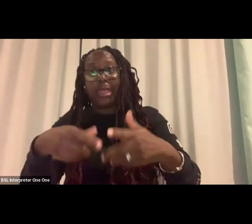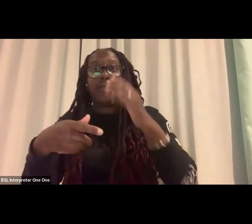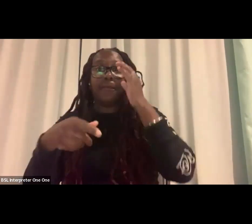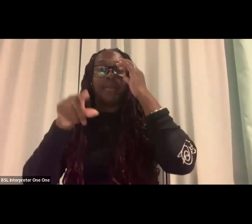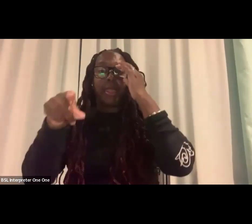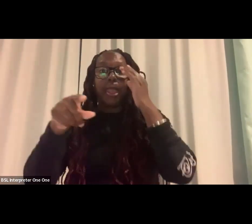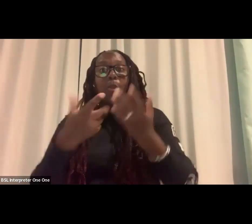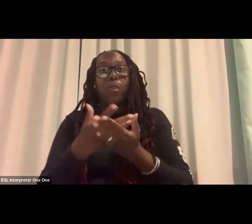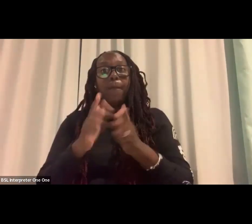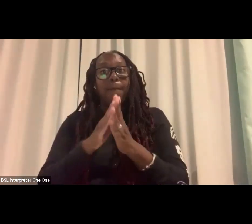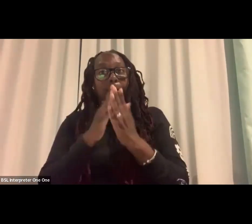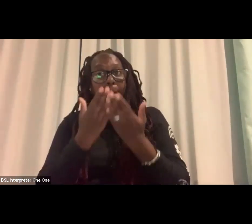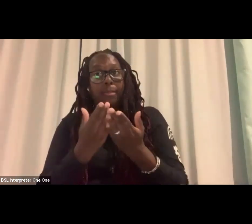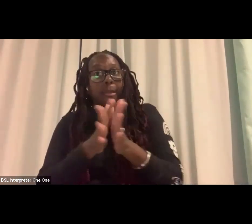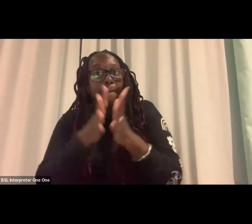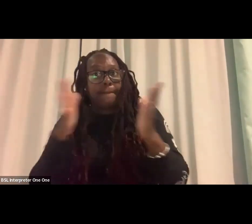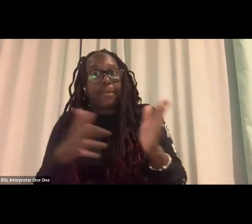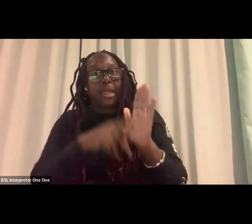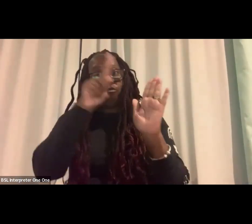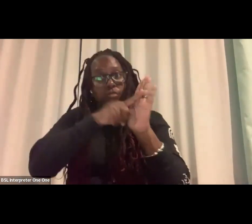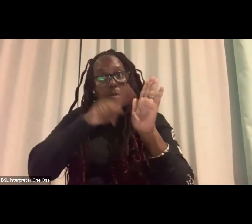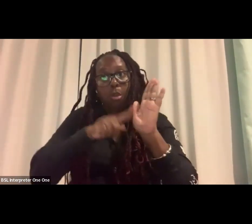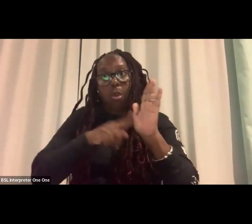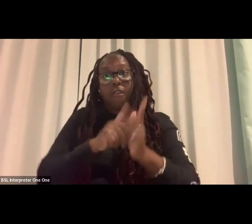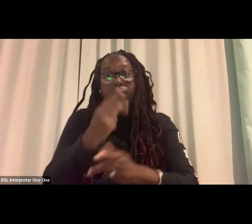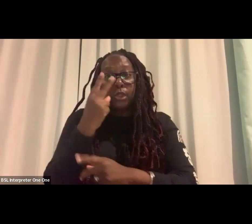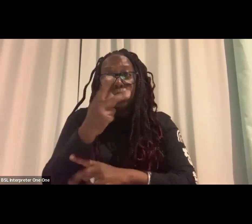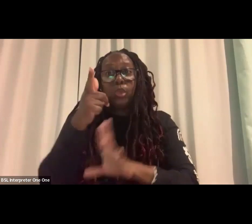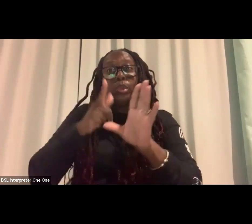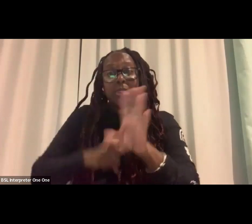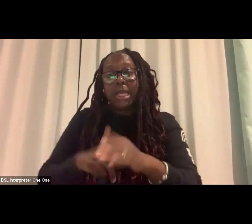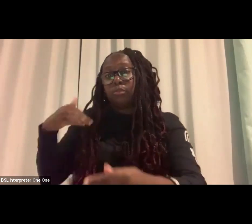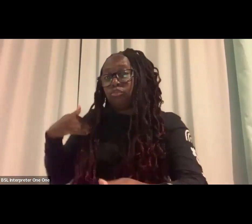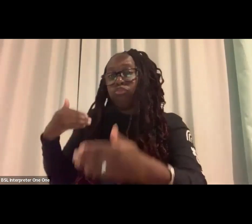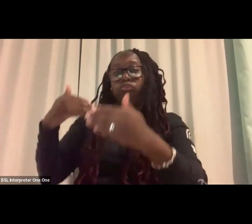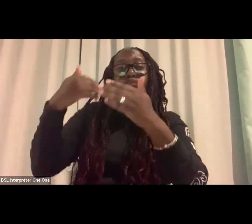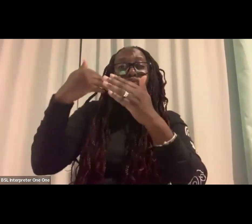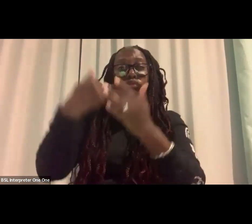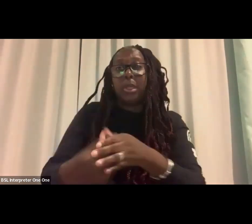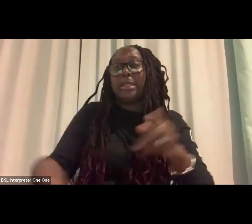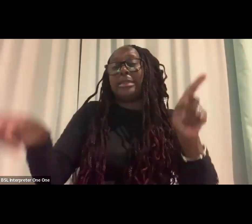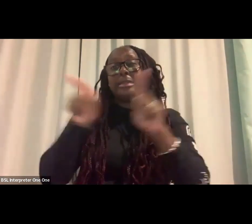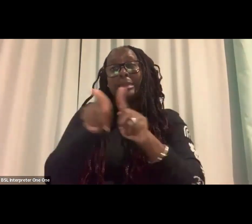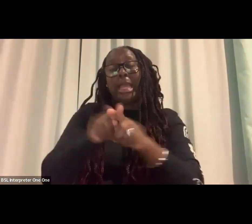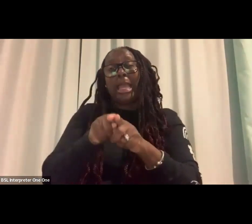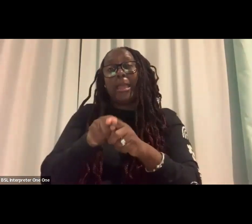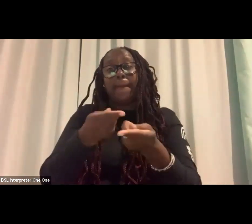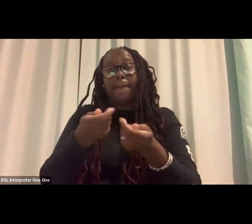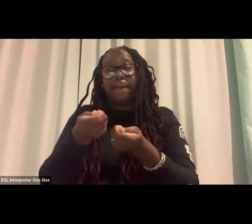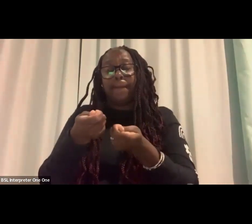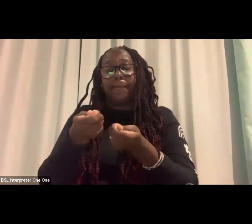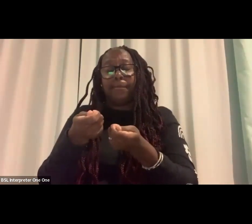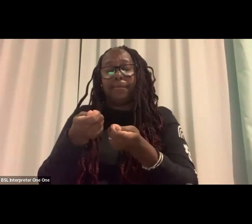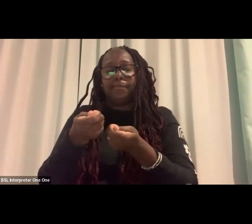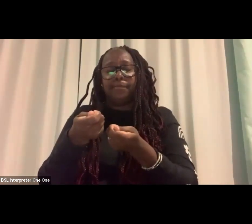publishing today a huge report on 2 years journey of downscaling donut economics to Grenoble. So you will